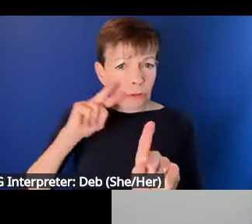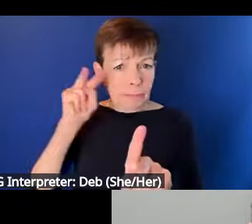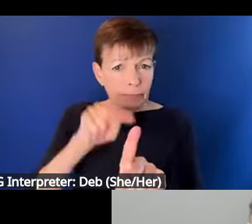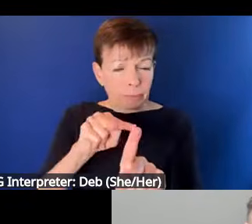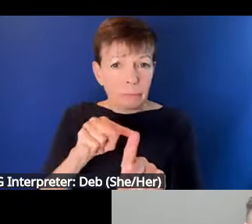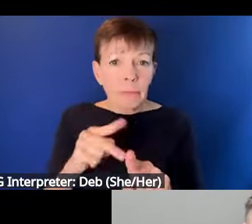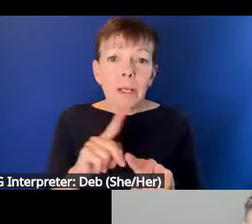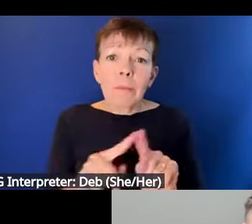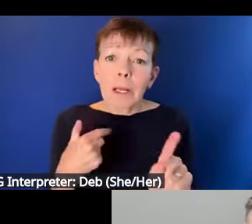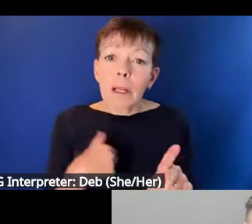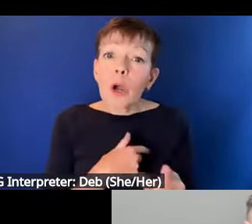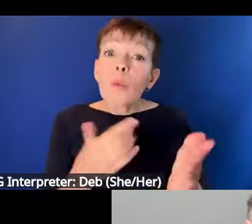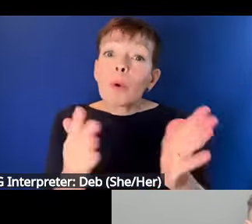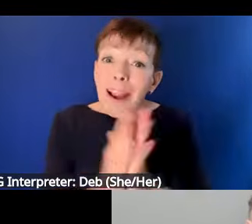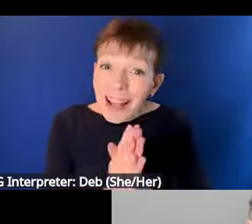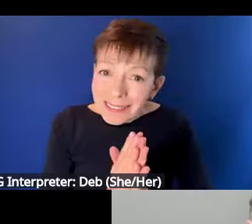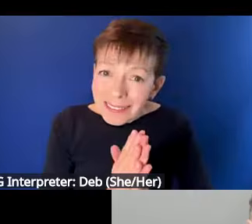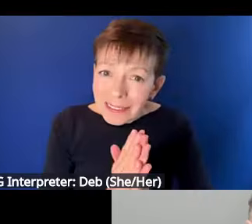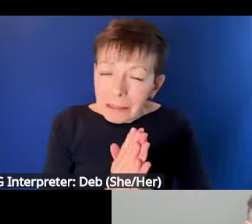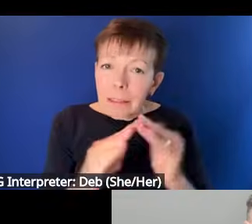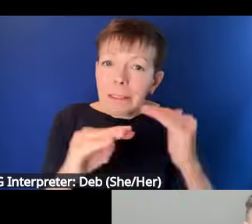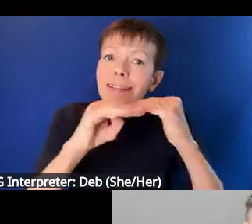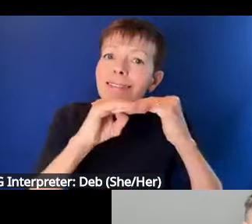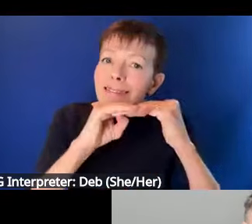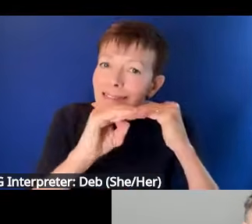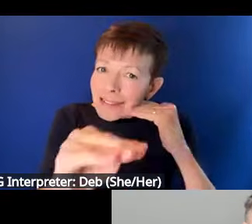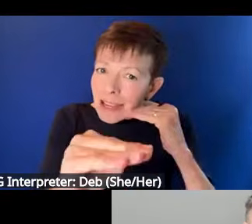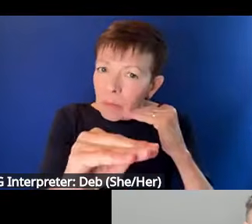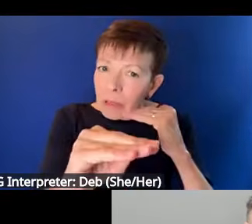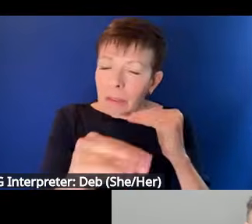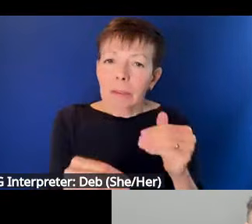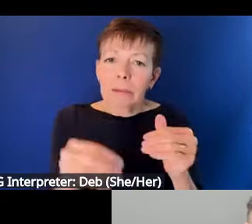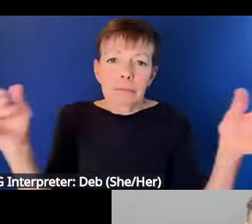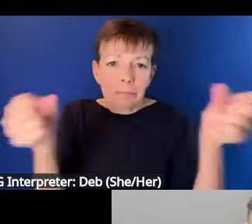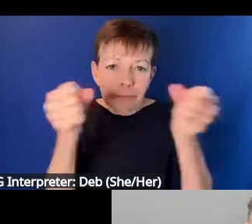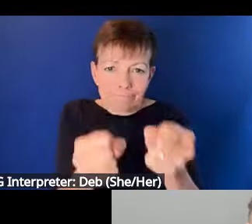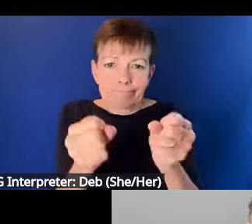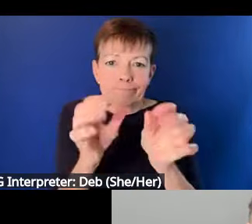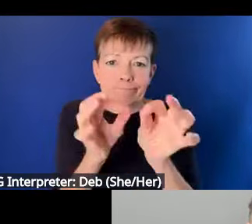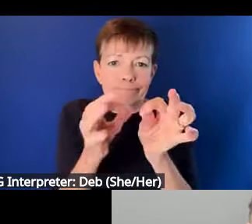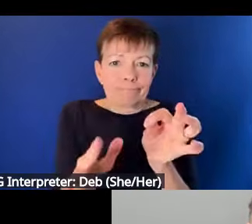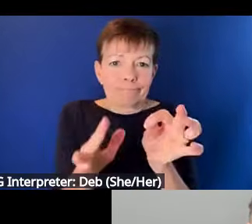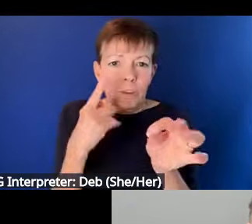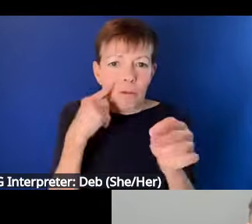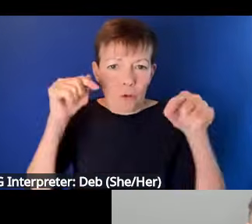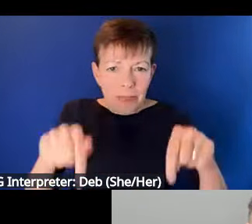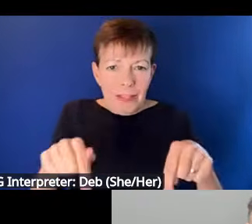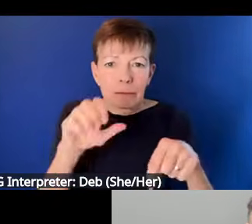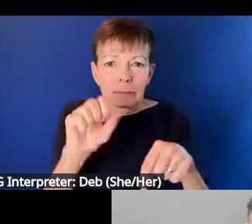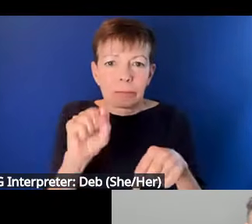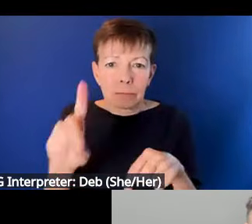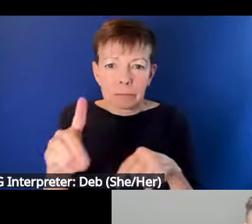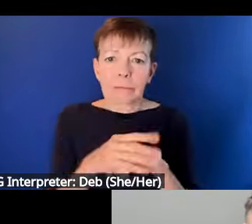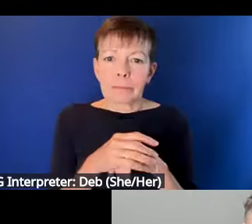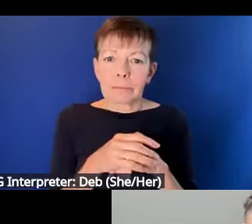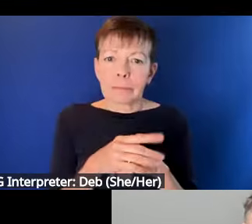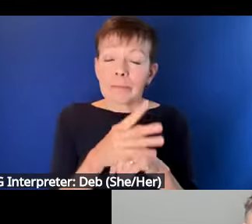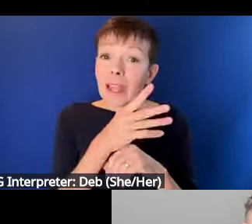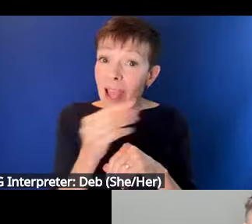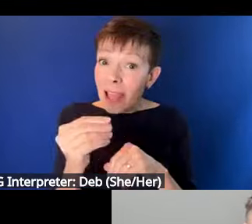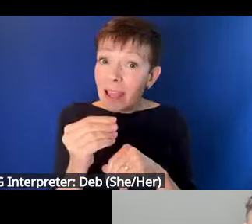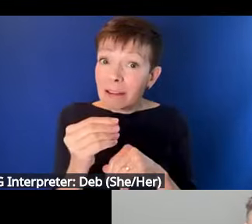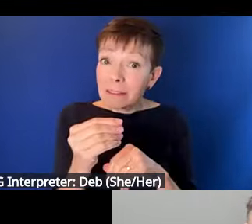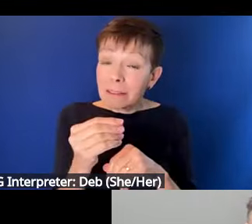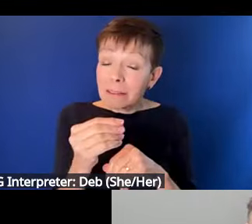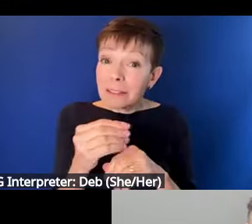we stabilize access to interpreters for the deaf students that exist within this district and stand up to the legal